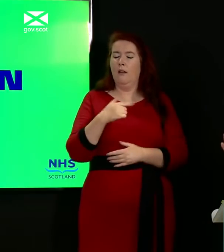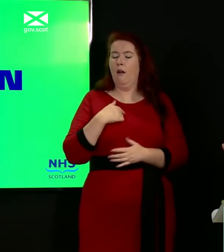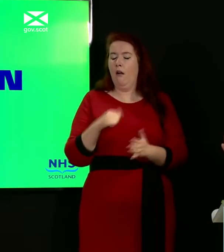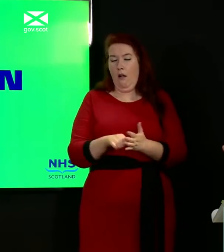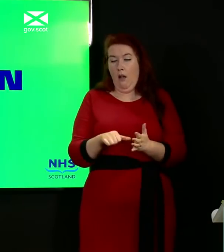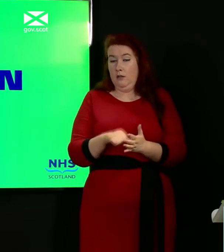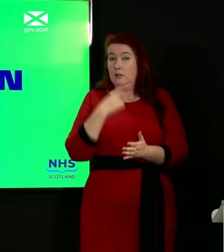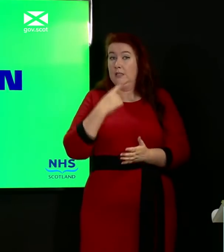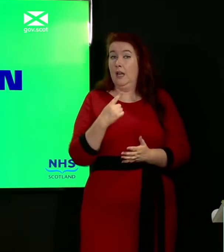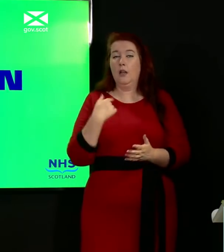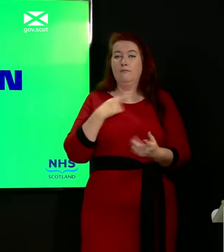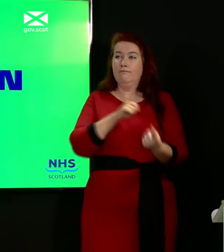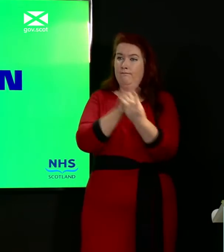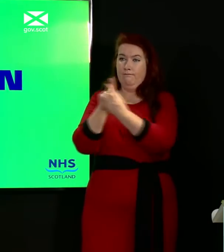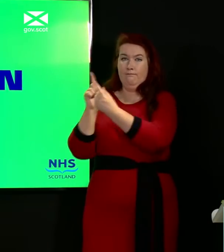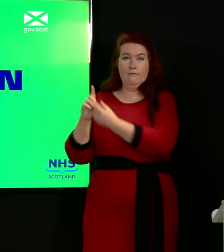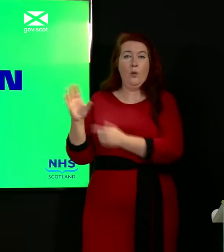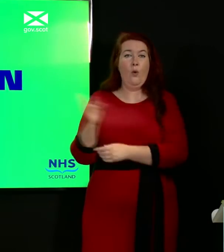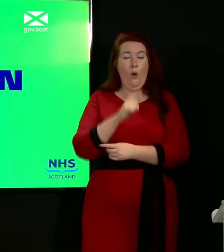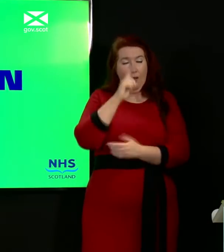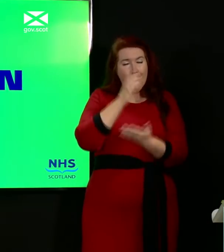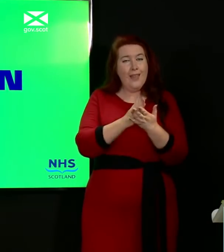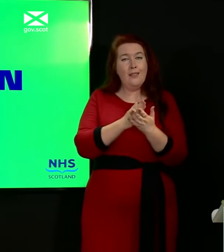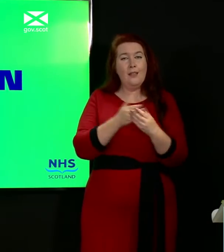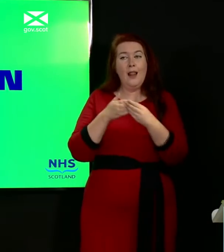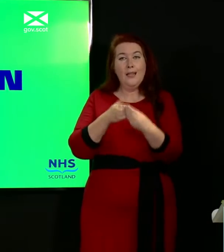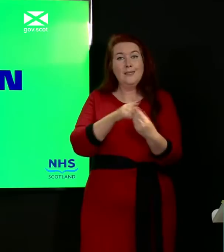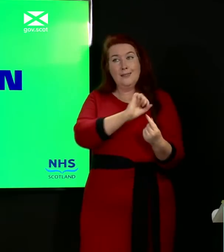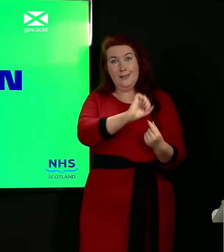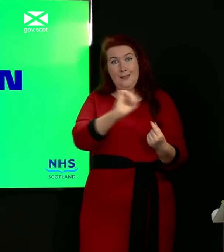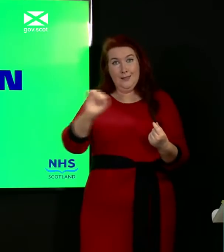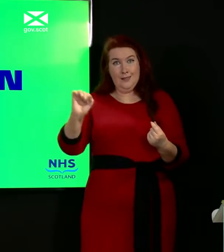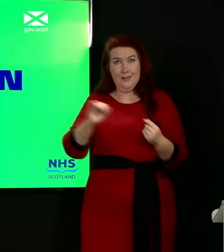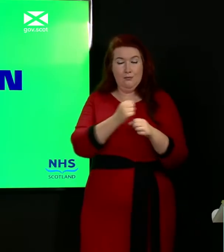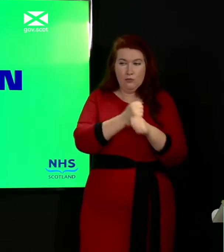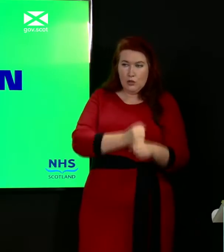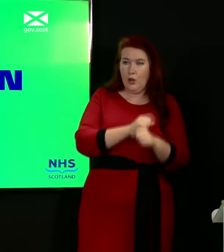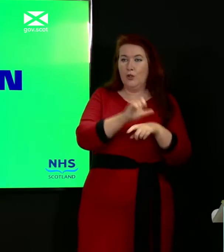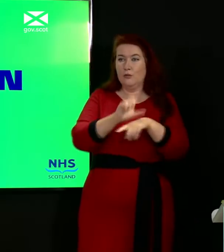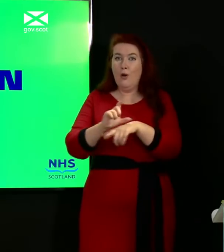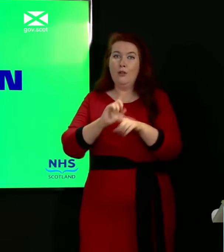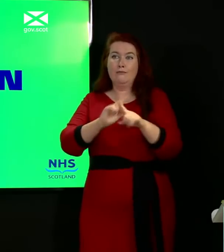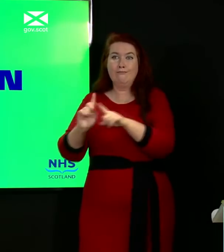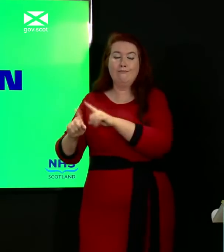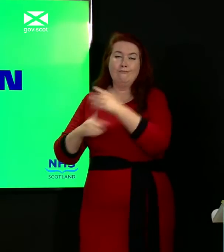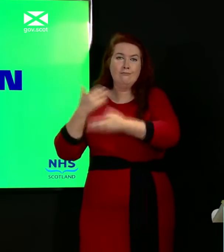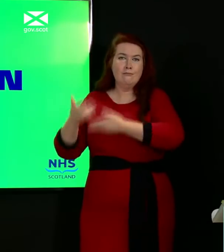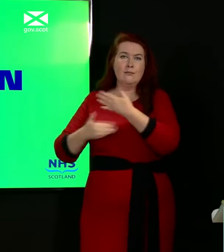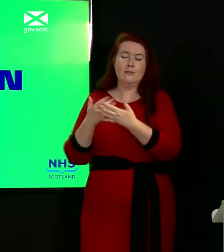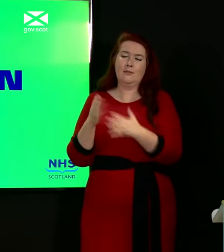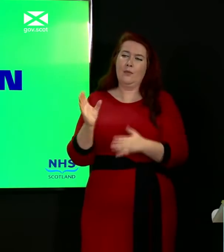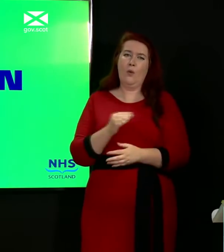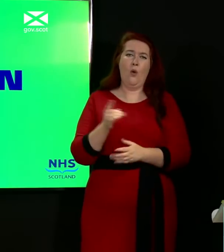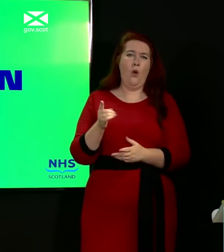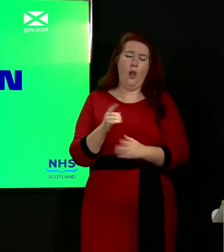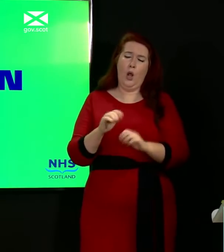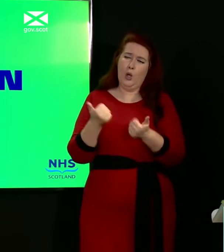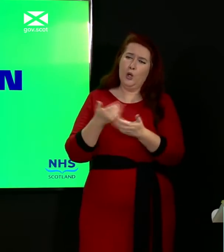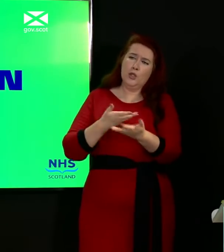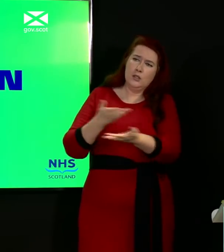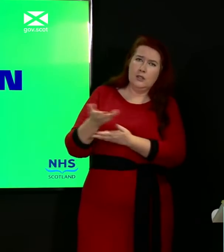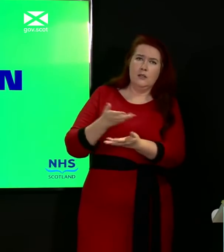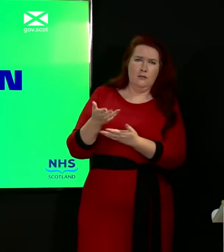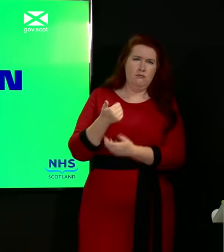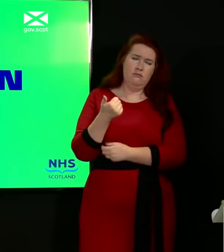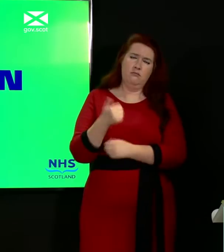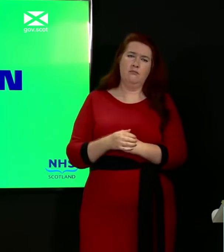this pandemic with Scotland's faith leaders consistently and tried to explain to them as much as I can, and always had a very, very good hearing.